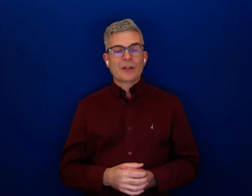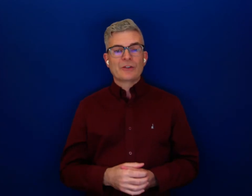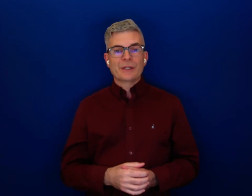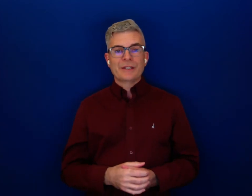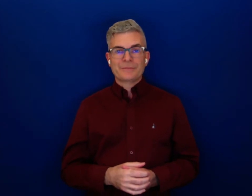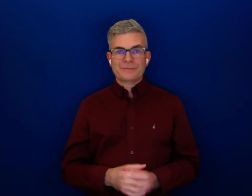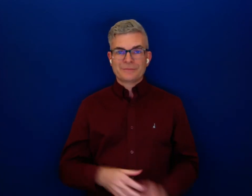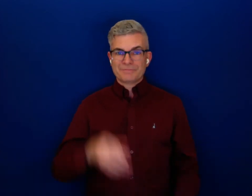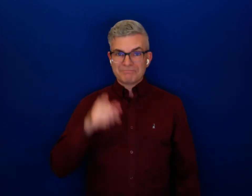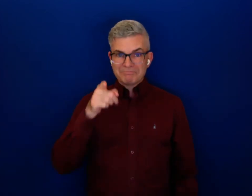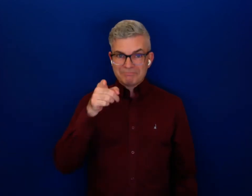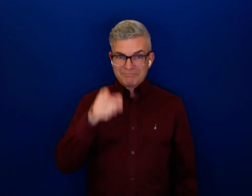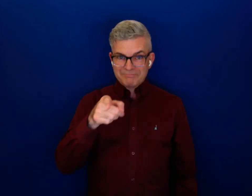laundry.